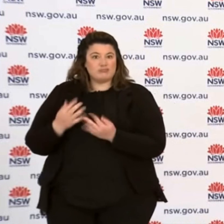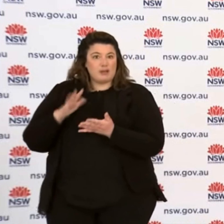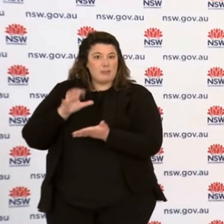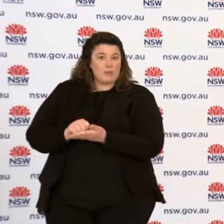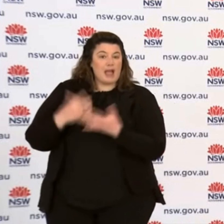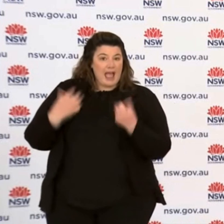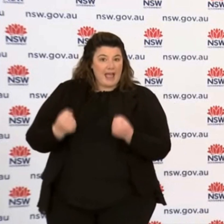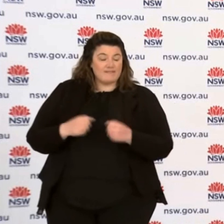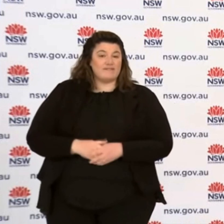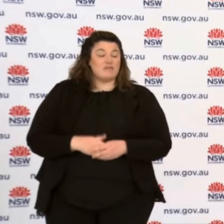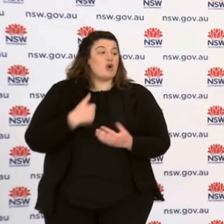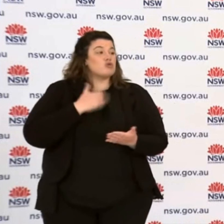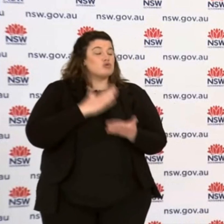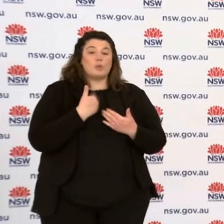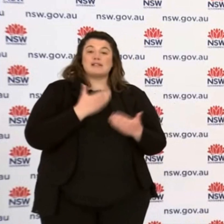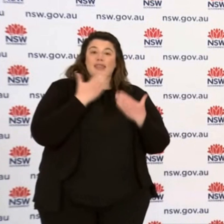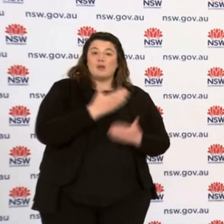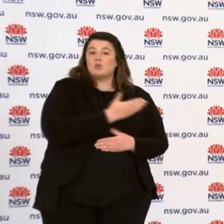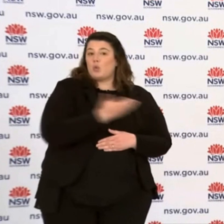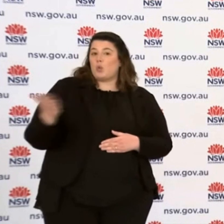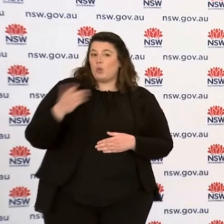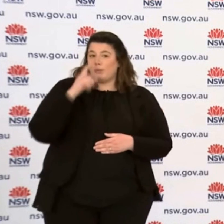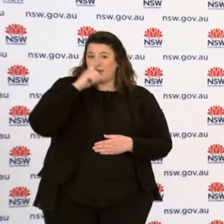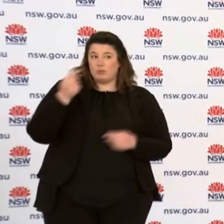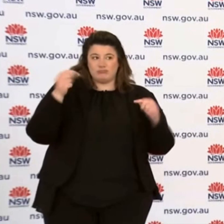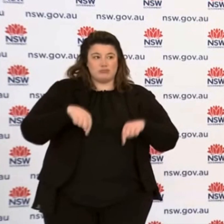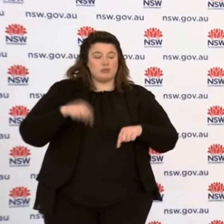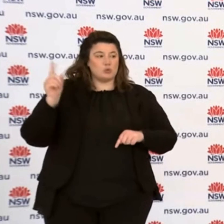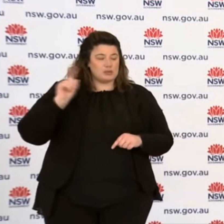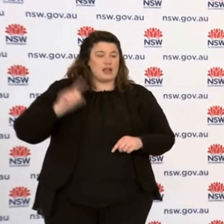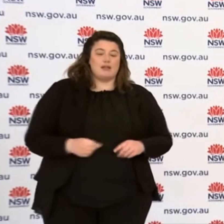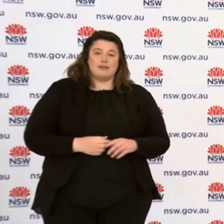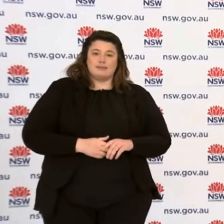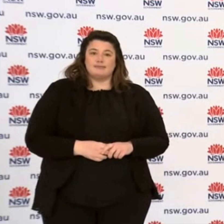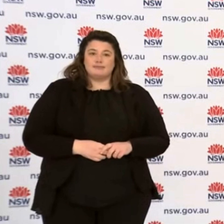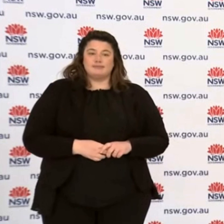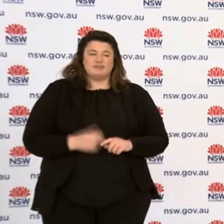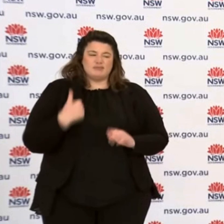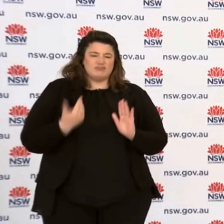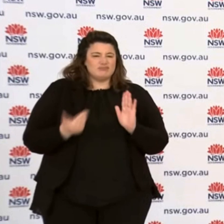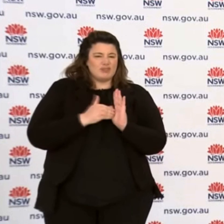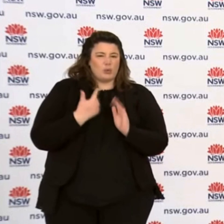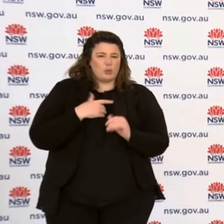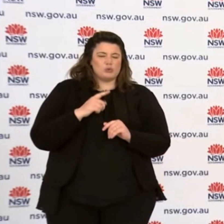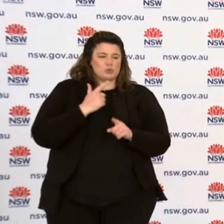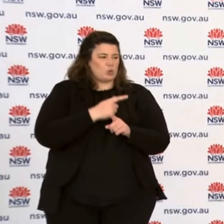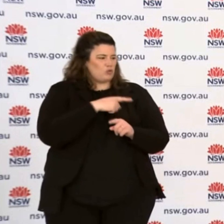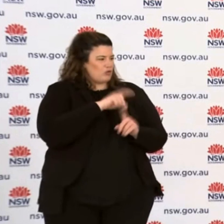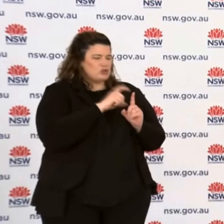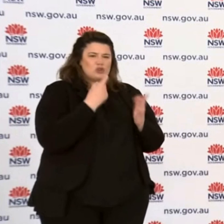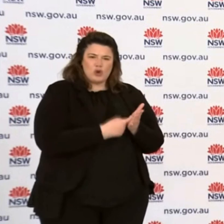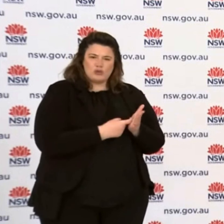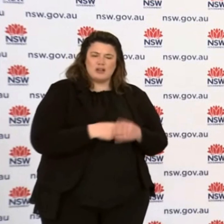you, everybody. Can I just say, I want to stress this last little bit that Dr McAnulty was just talking about. Young